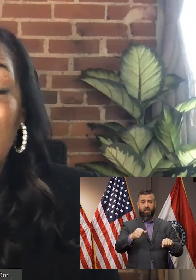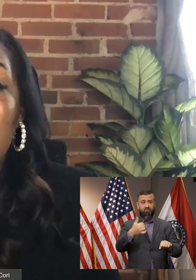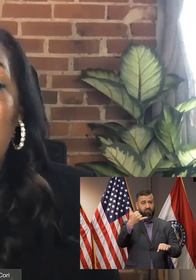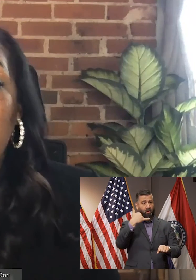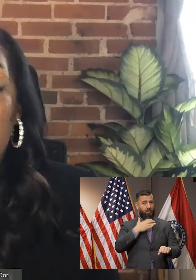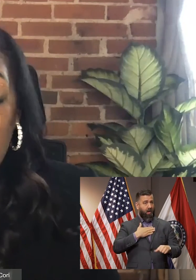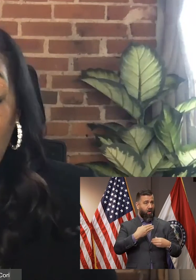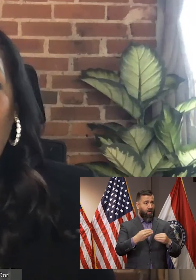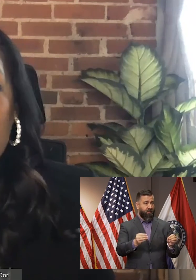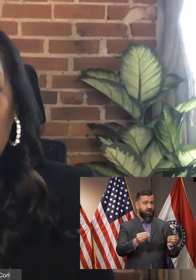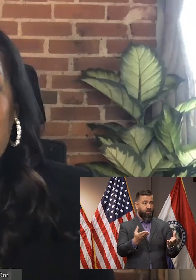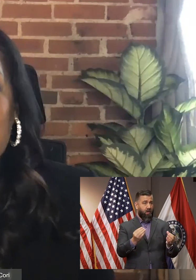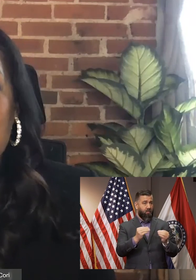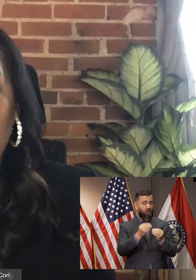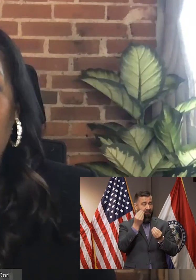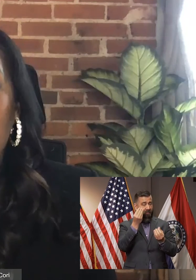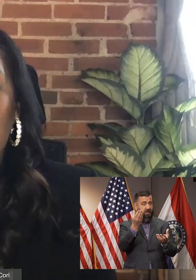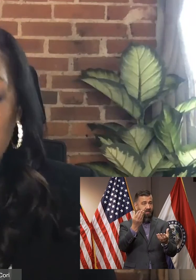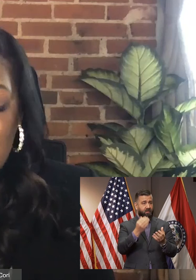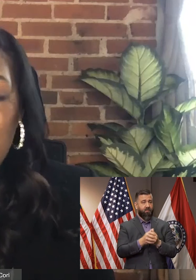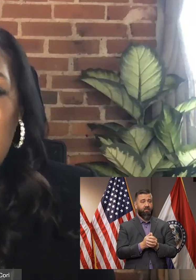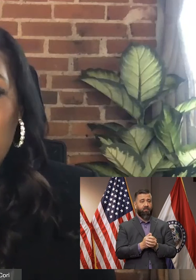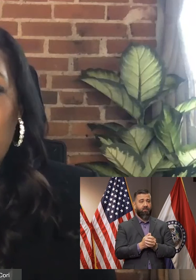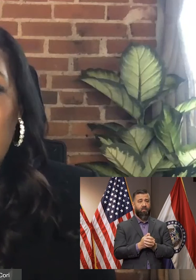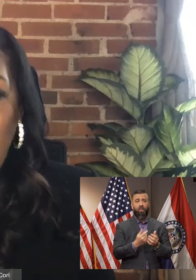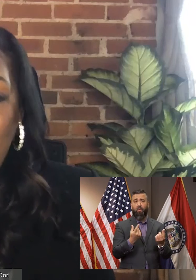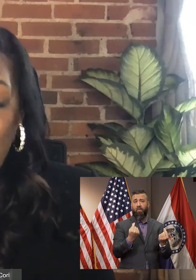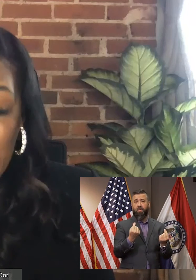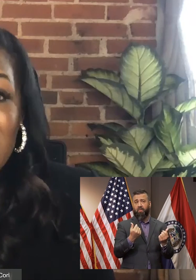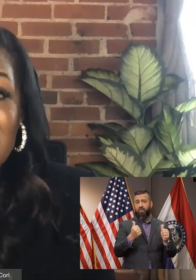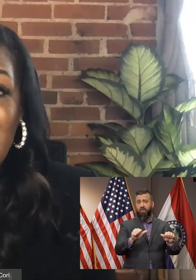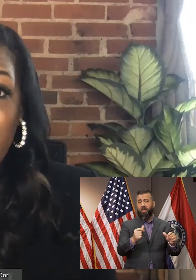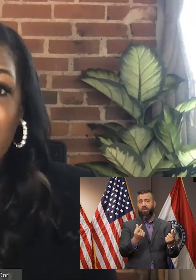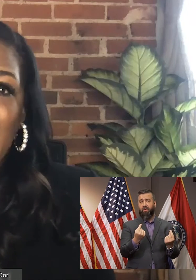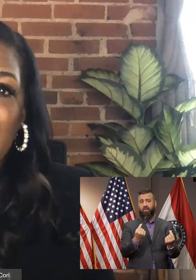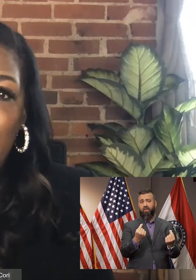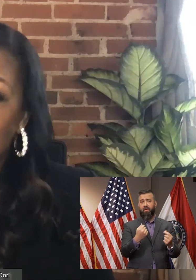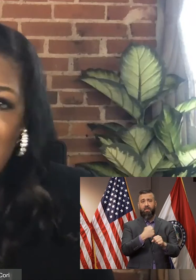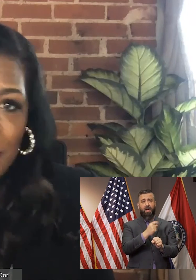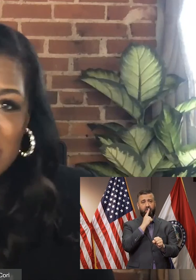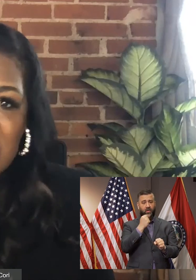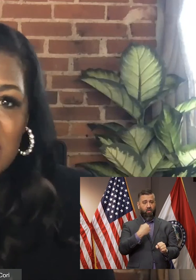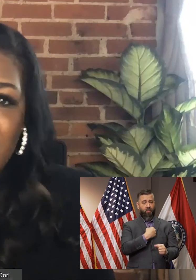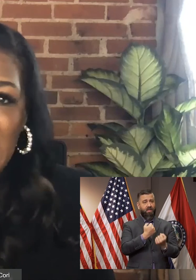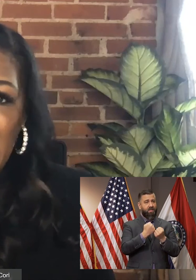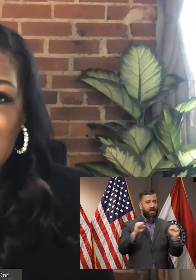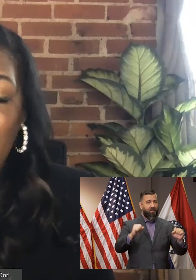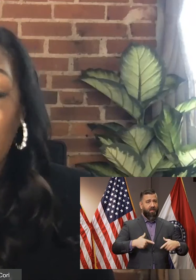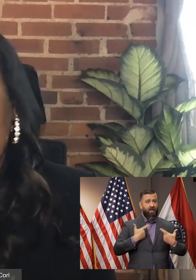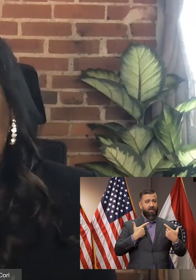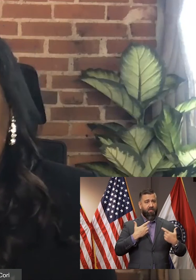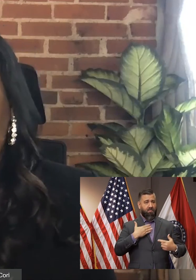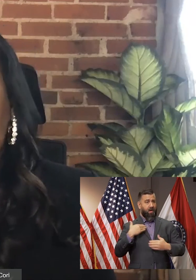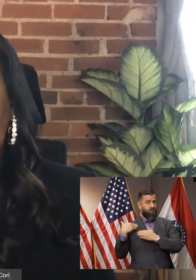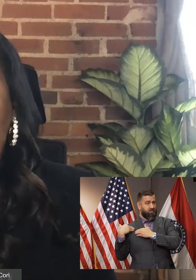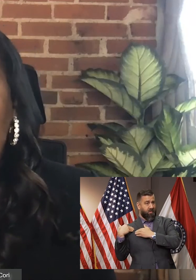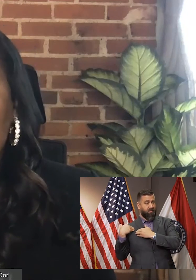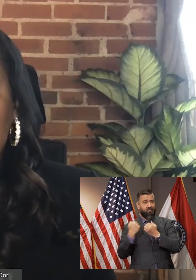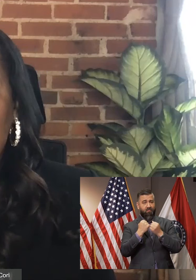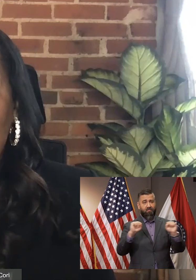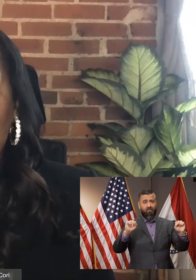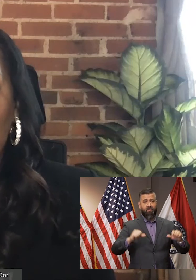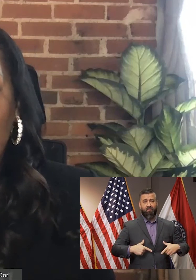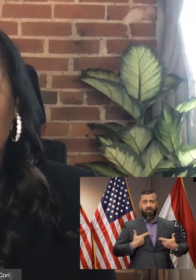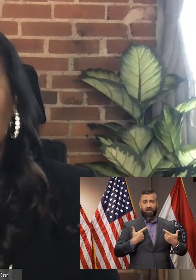information. What we're trying to do is to make sure that we save lives. Our job is to save lives out here. And so we